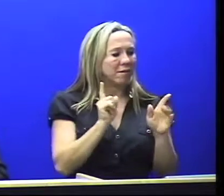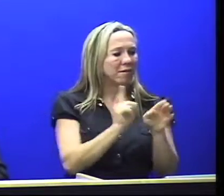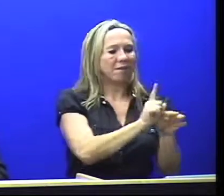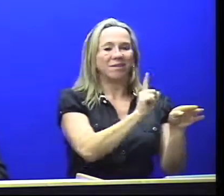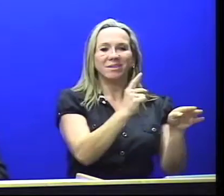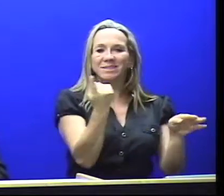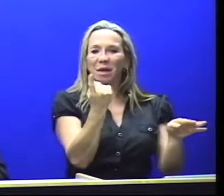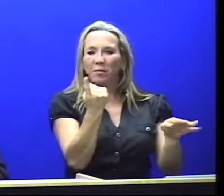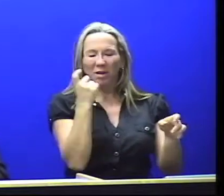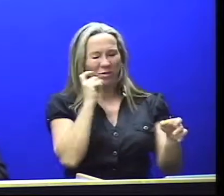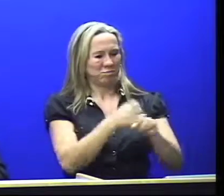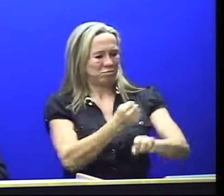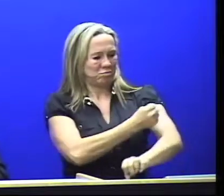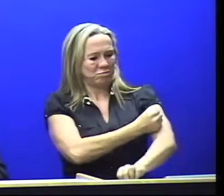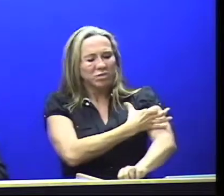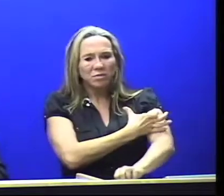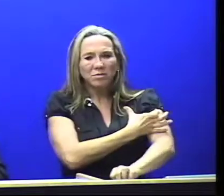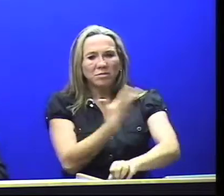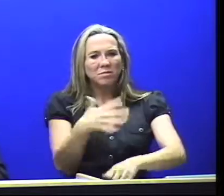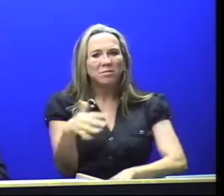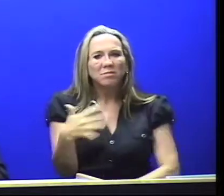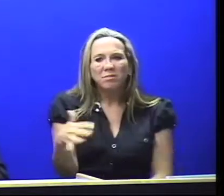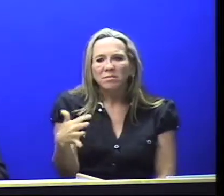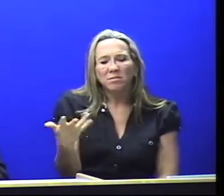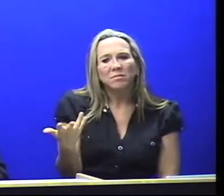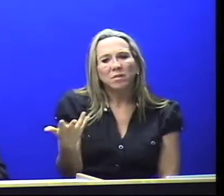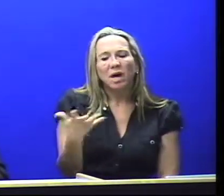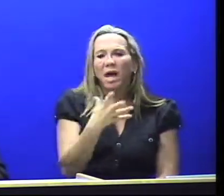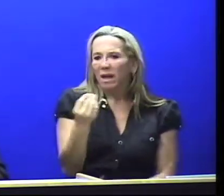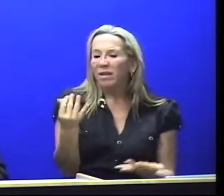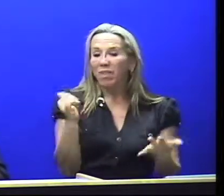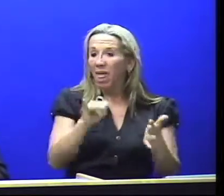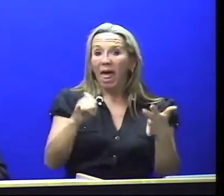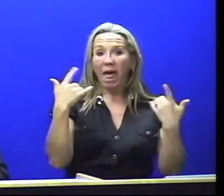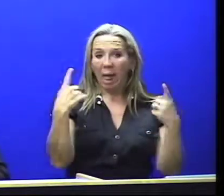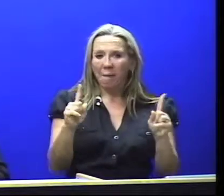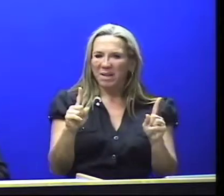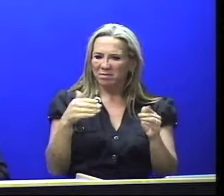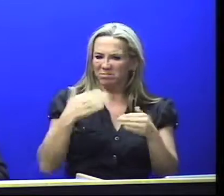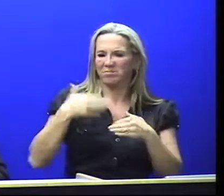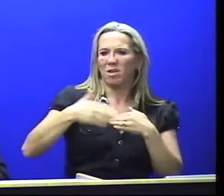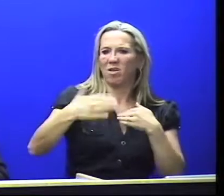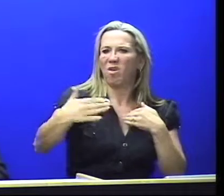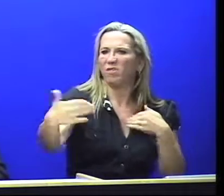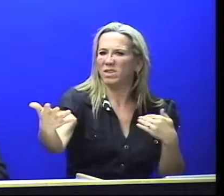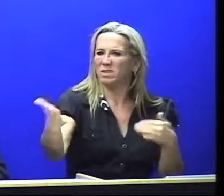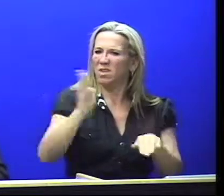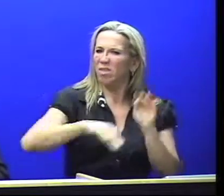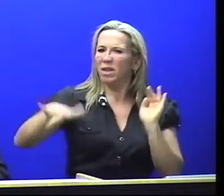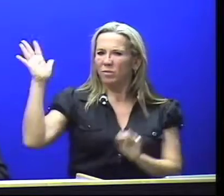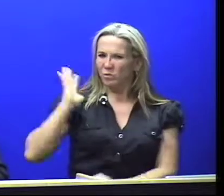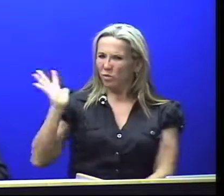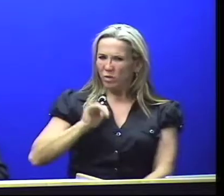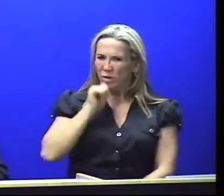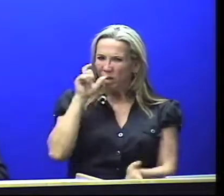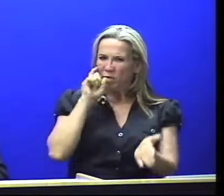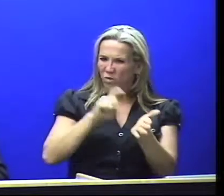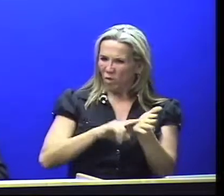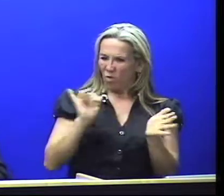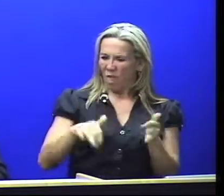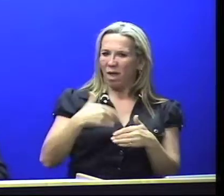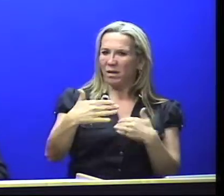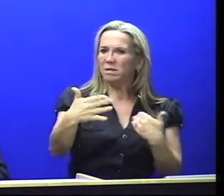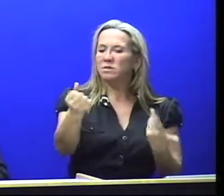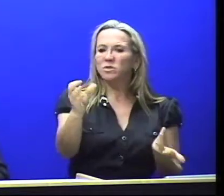against something, but it happens more frequently than it would normally for you. So you